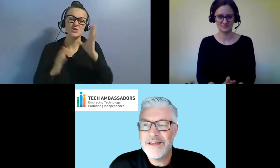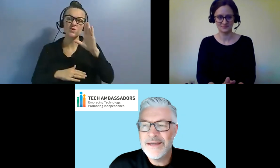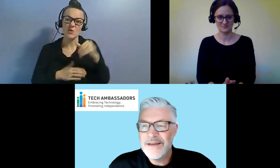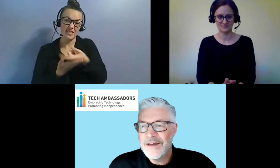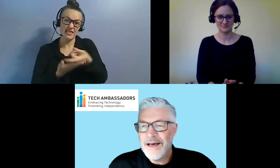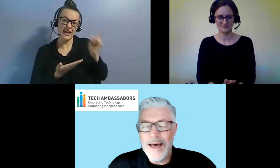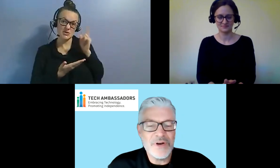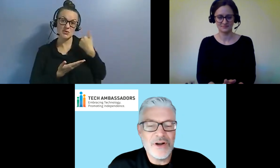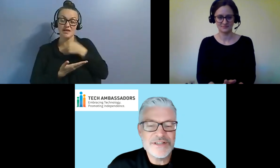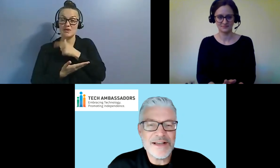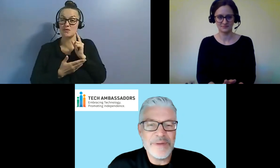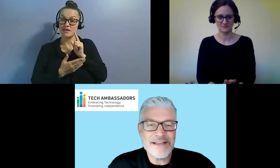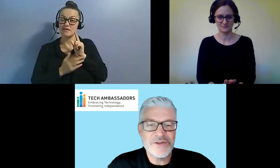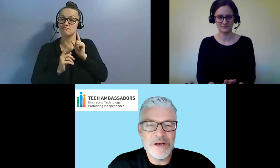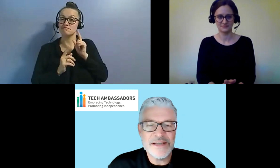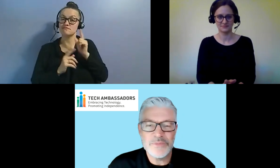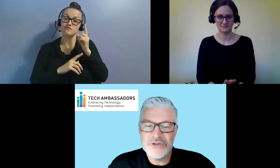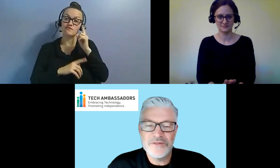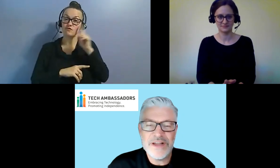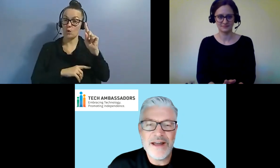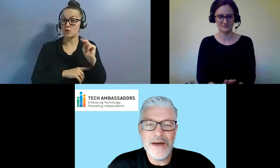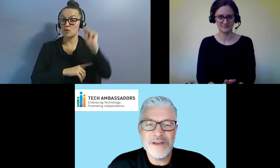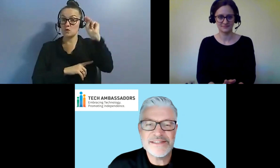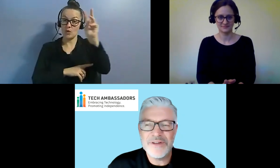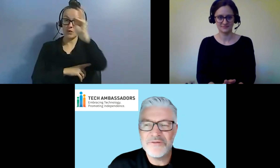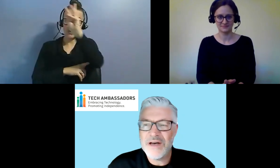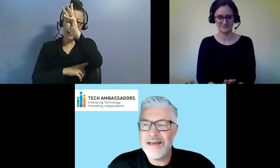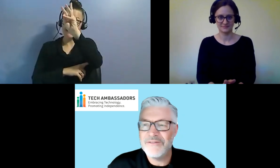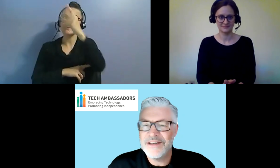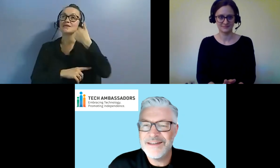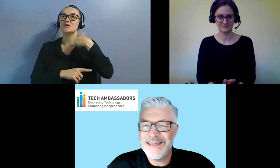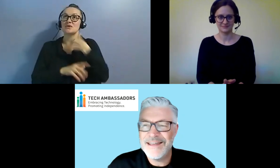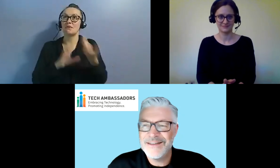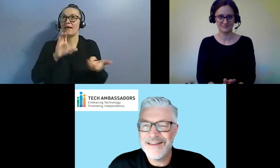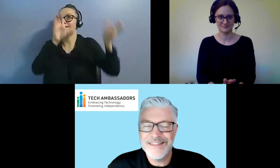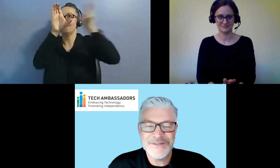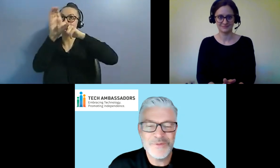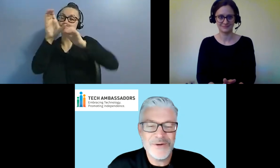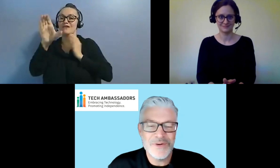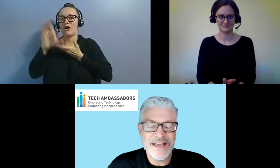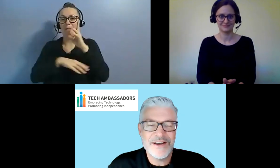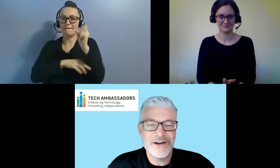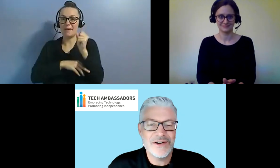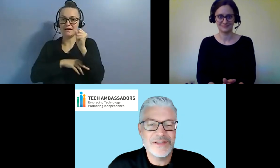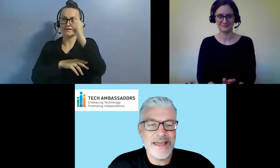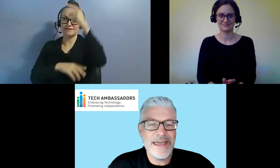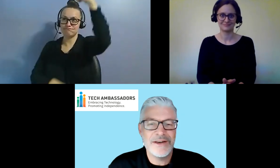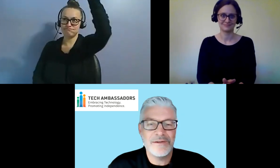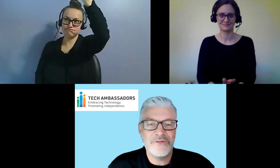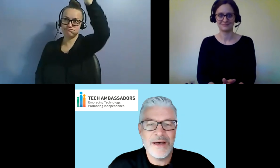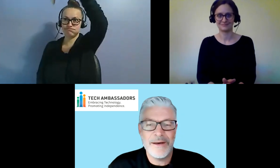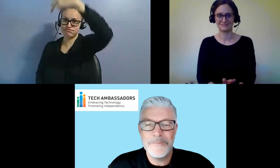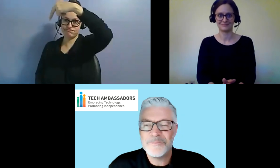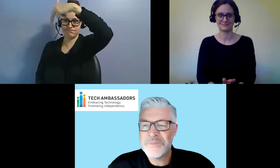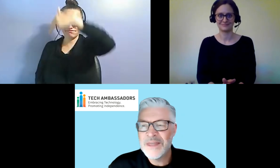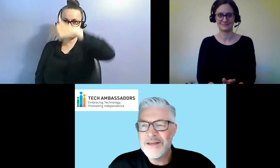we hopped on our Tech Ambassador bus and we drove down Highway 75. And this week we're down here in the land